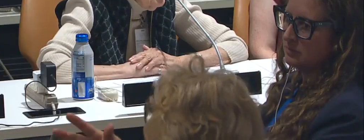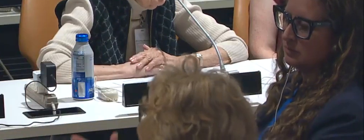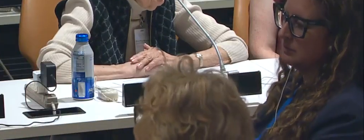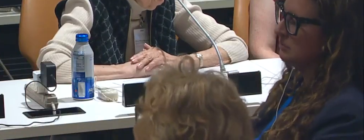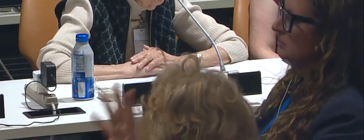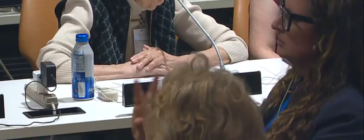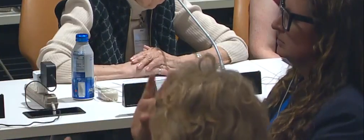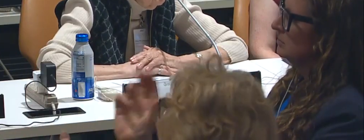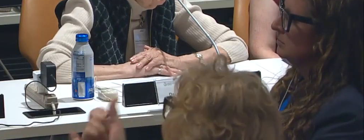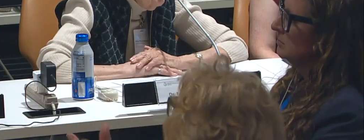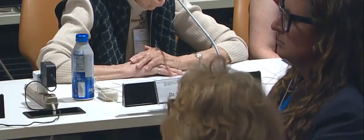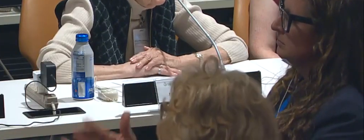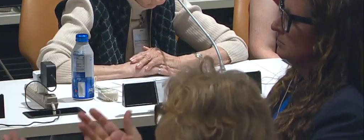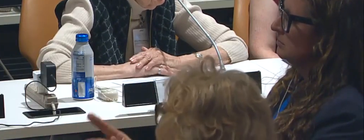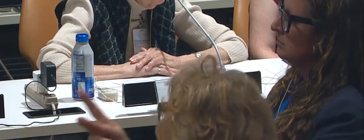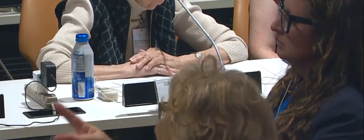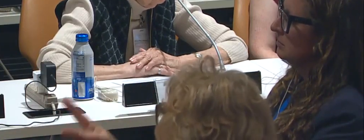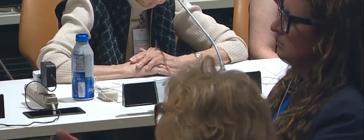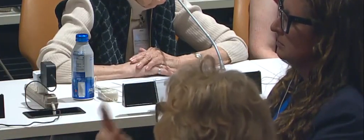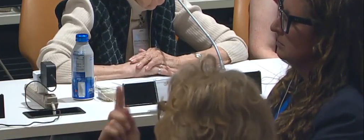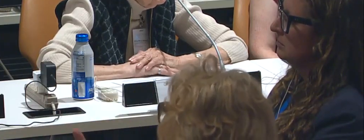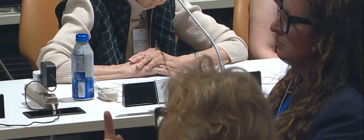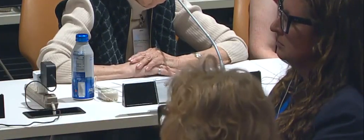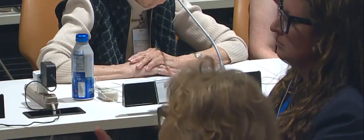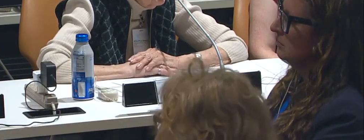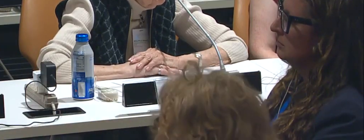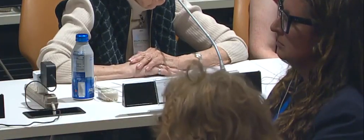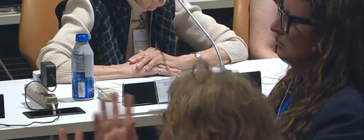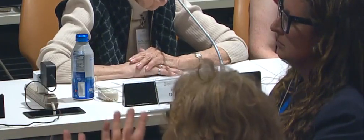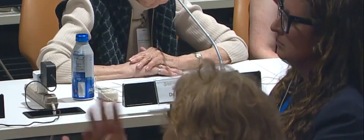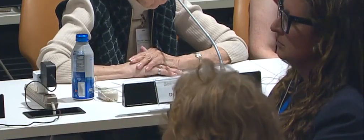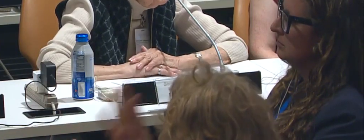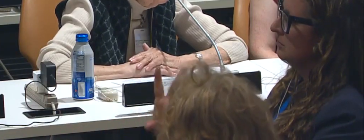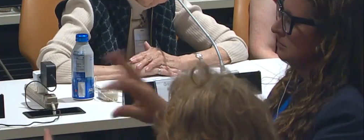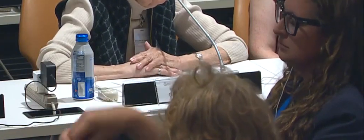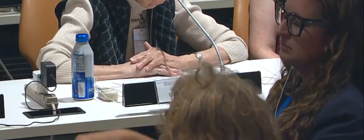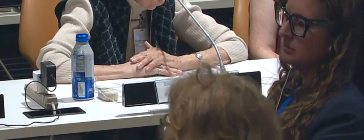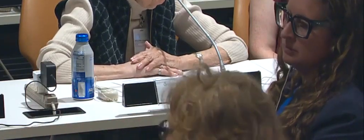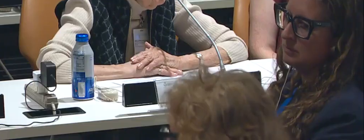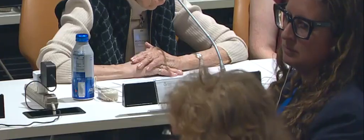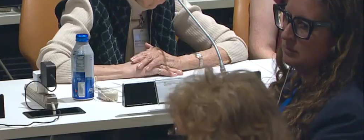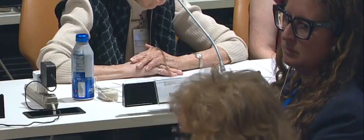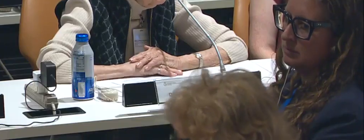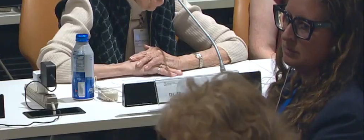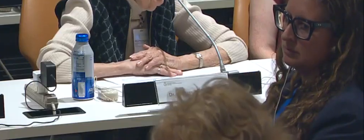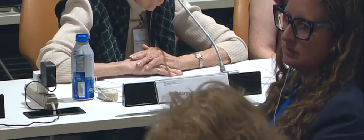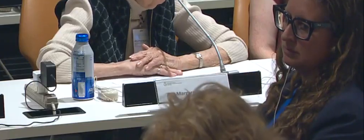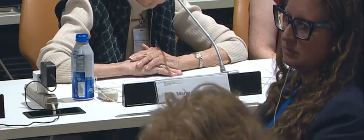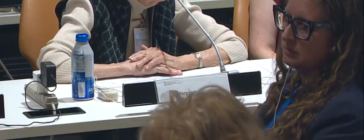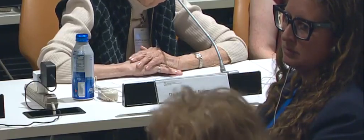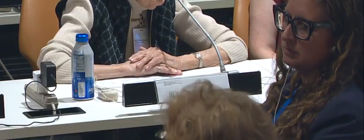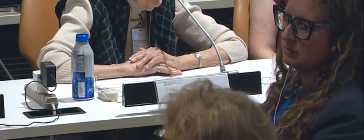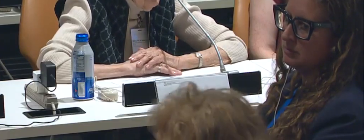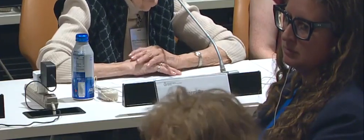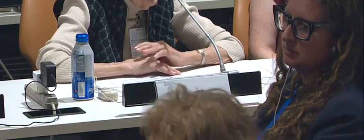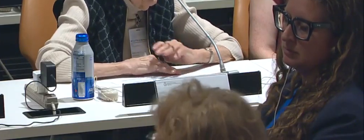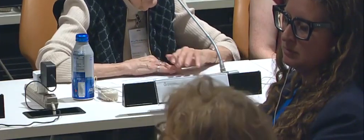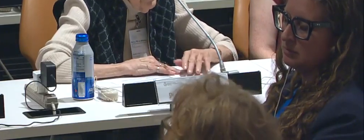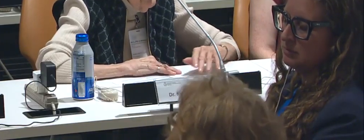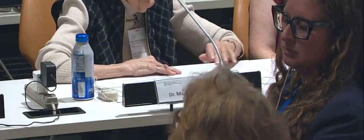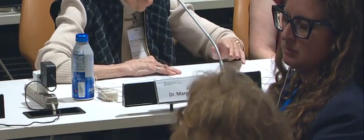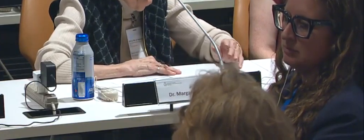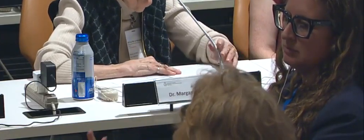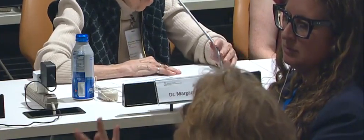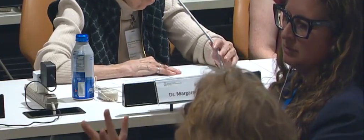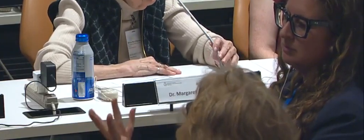means to take care of a patient on the autism spectrum. So this is the area in which, one of the many areas in